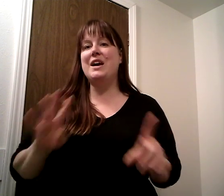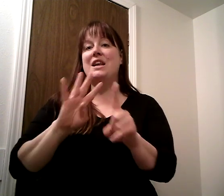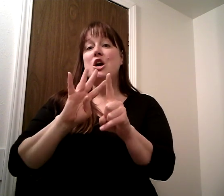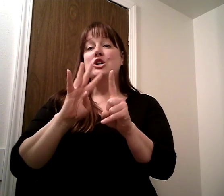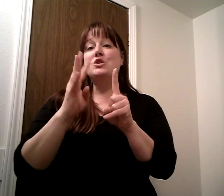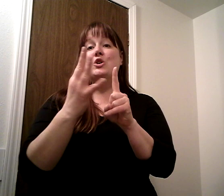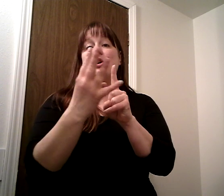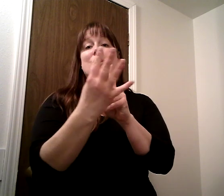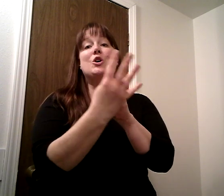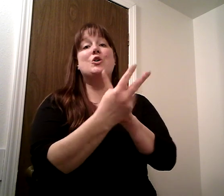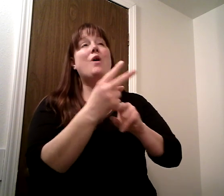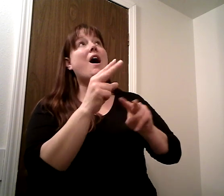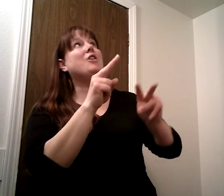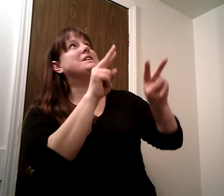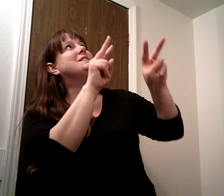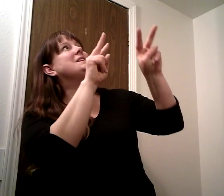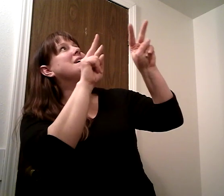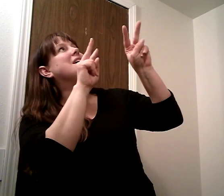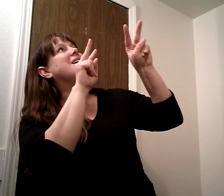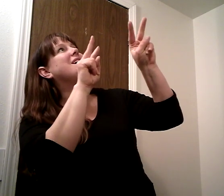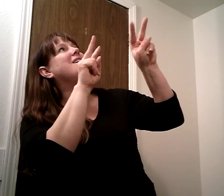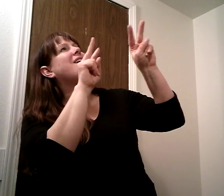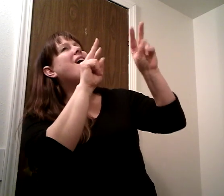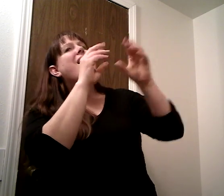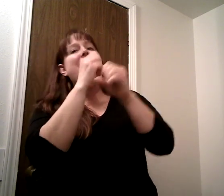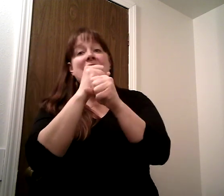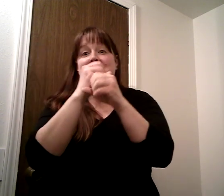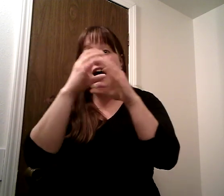children stood round his knee. I